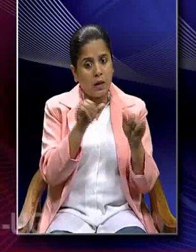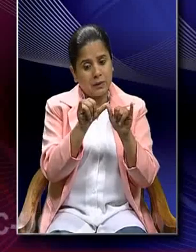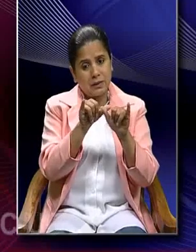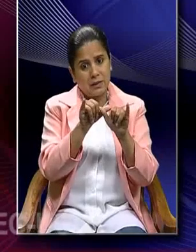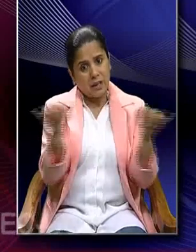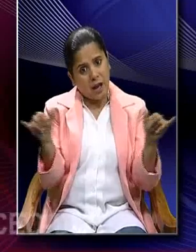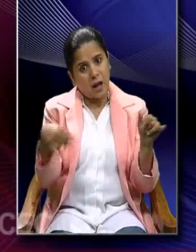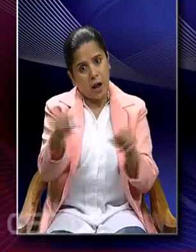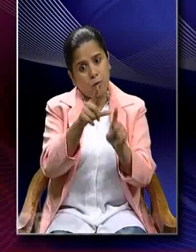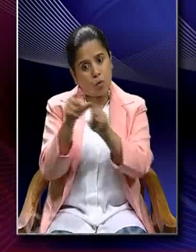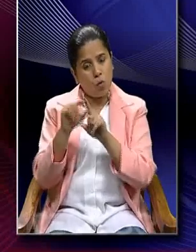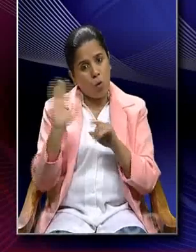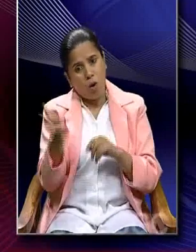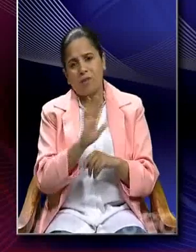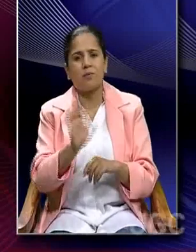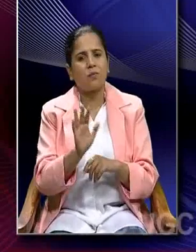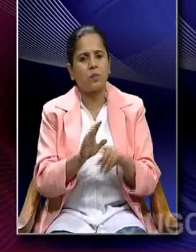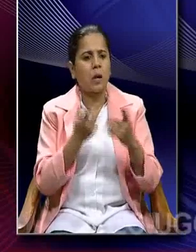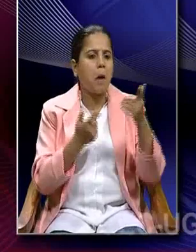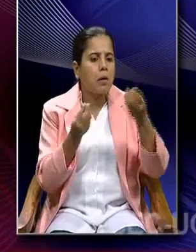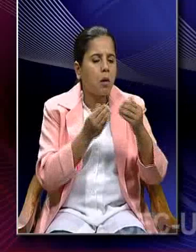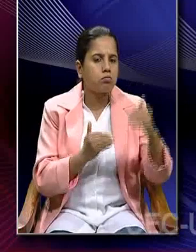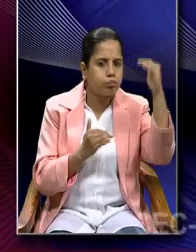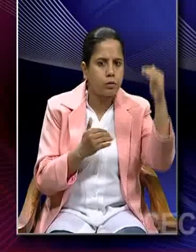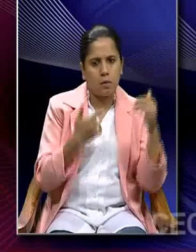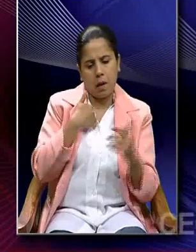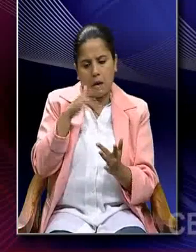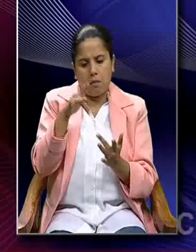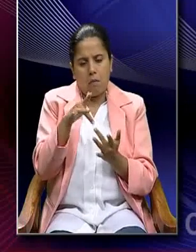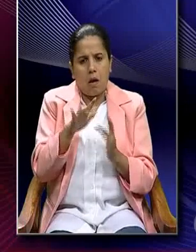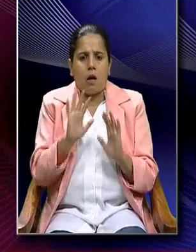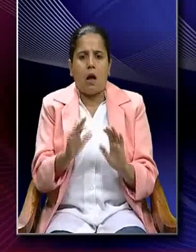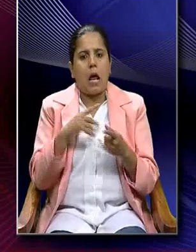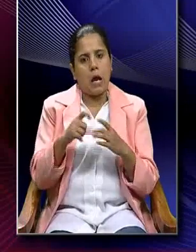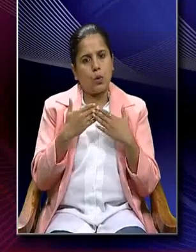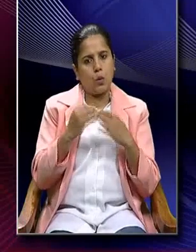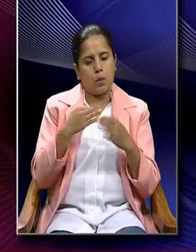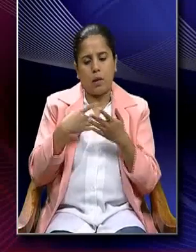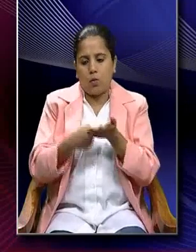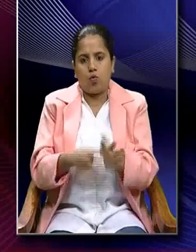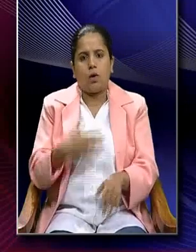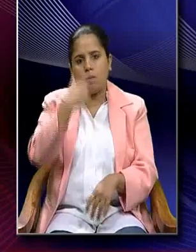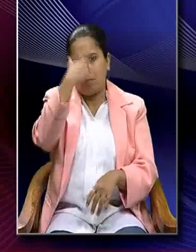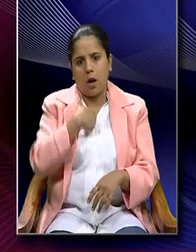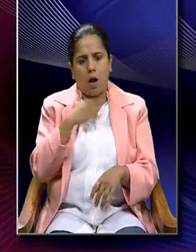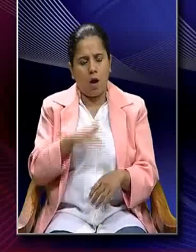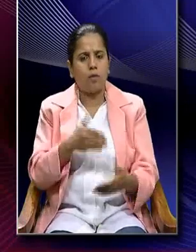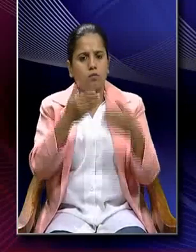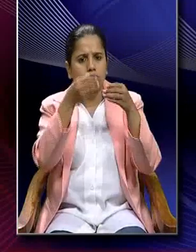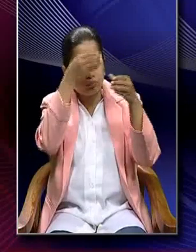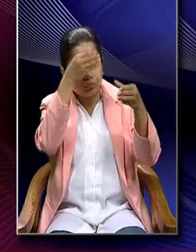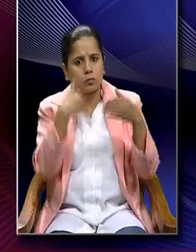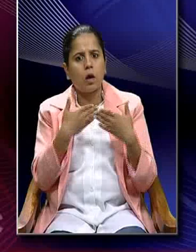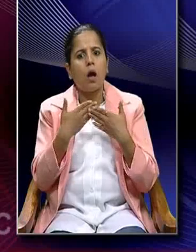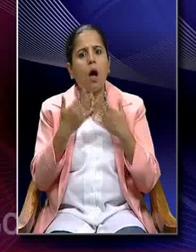way as the other individuals. I am a middle class, educated, retired academic, and